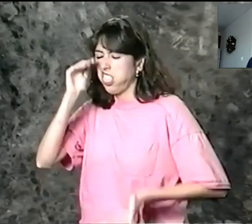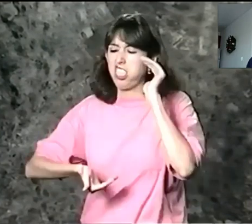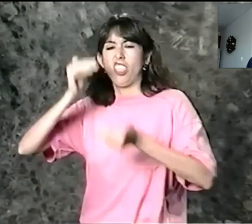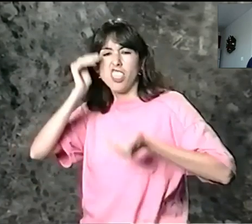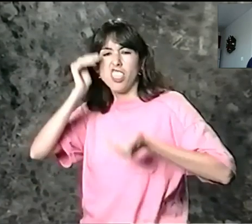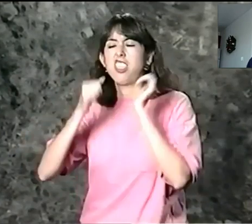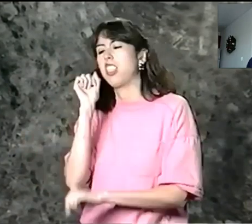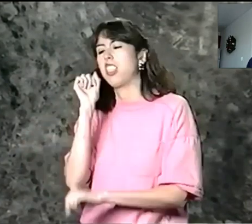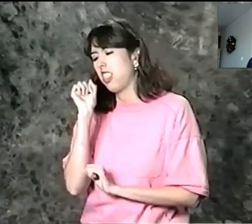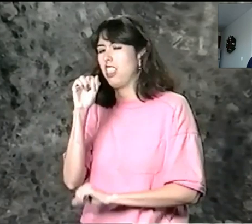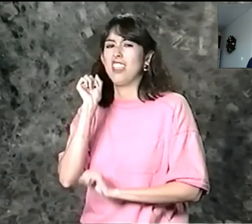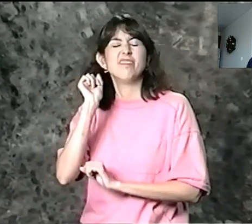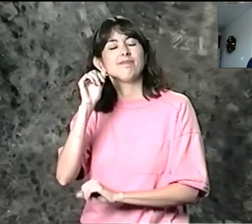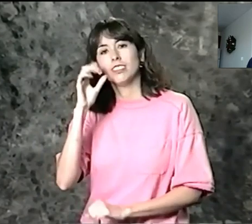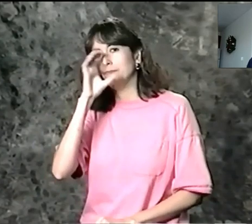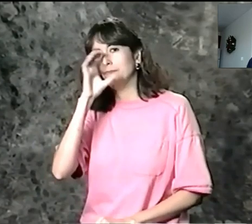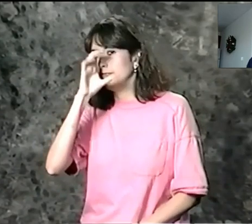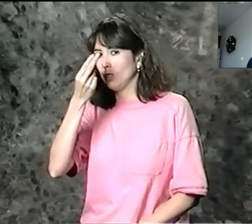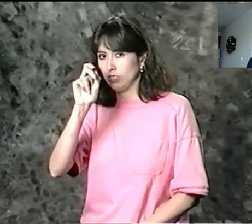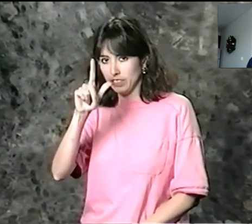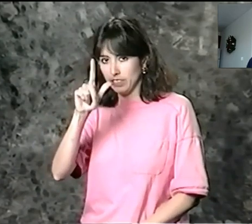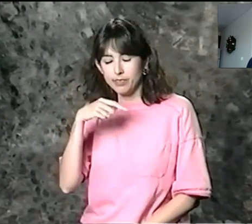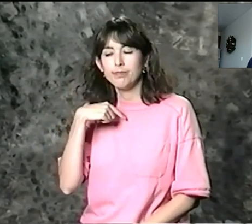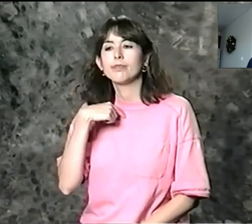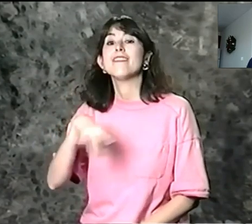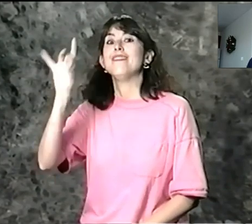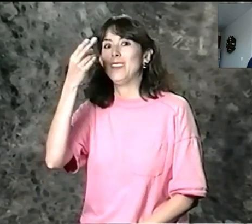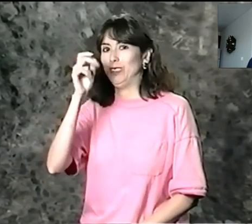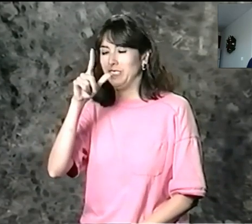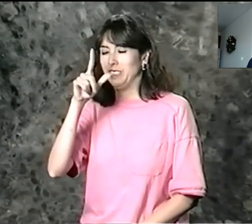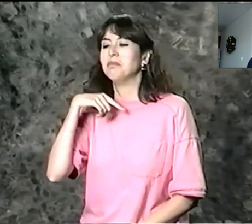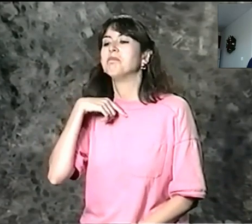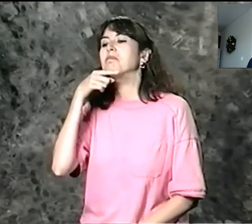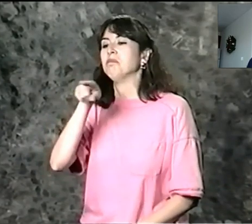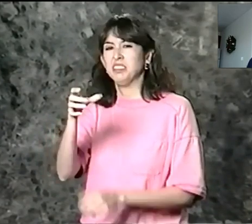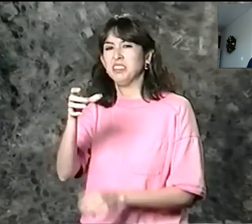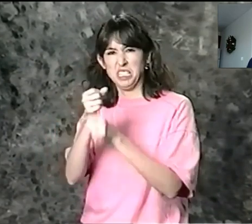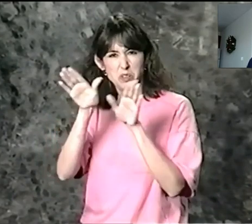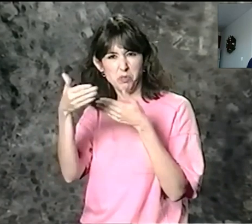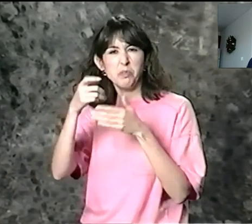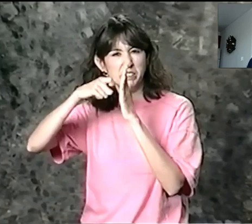and I was getting really tired. So I was searching for a hotel and I found one.